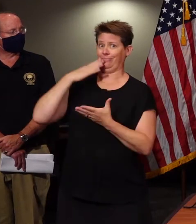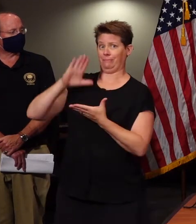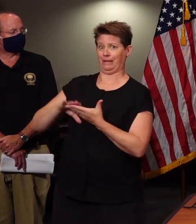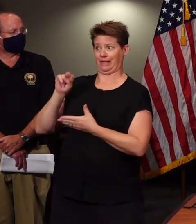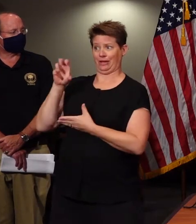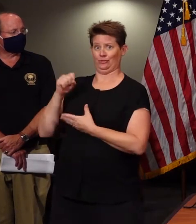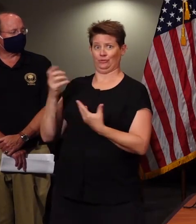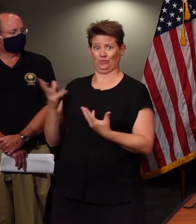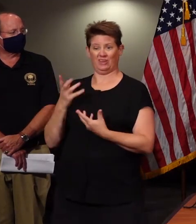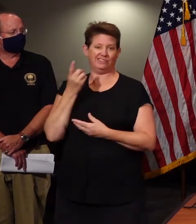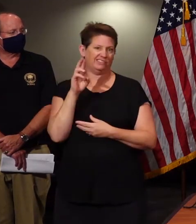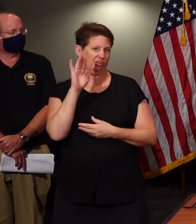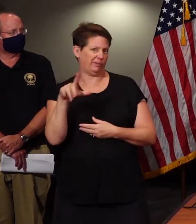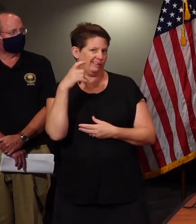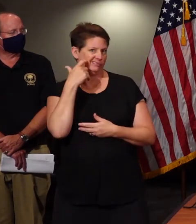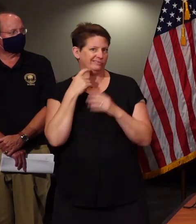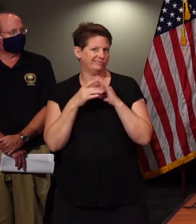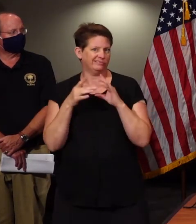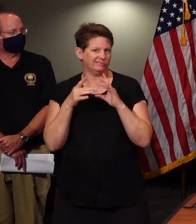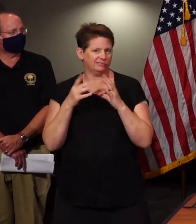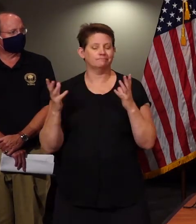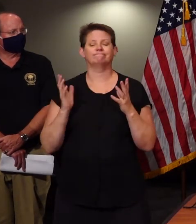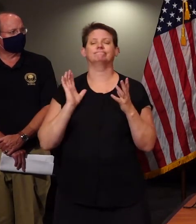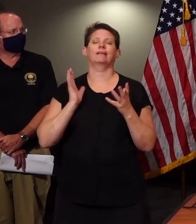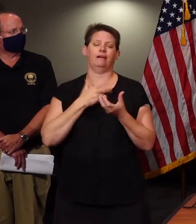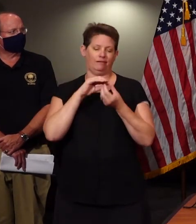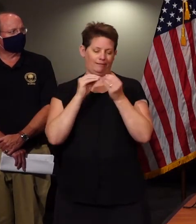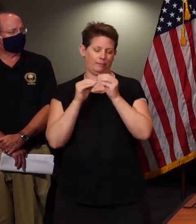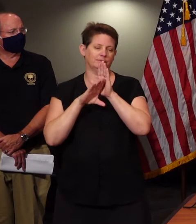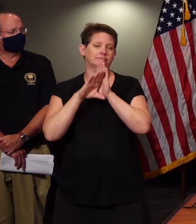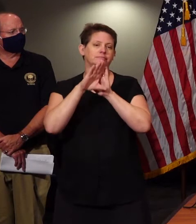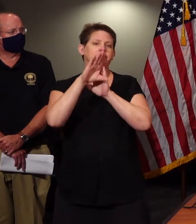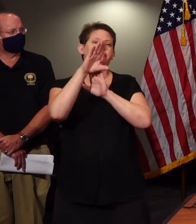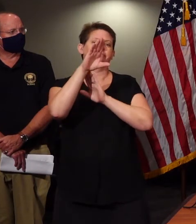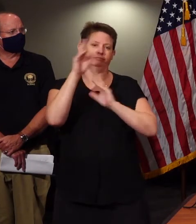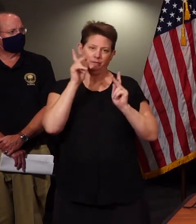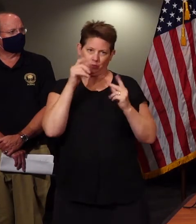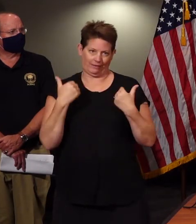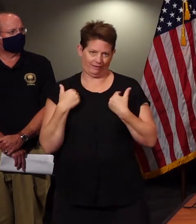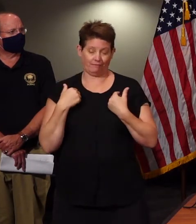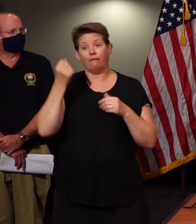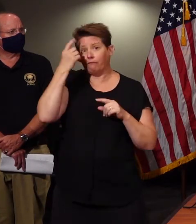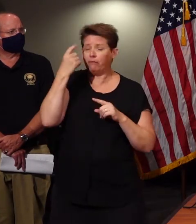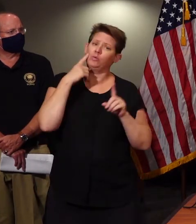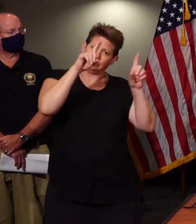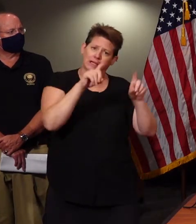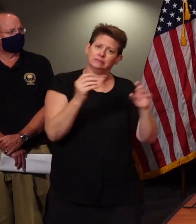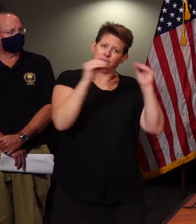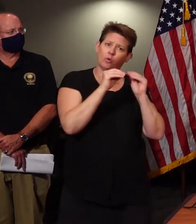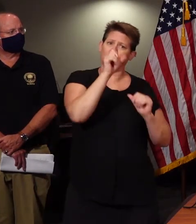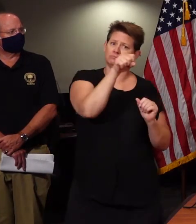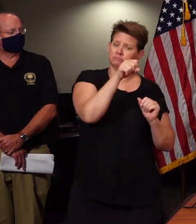is saying, is the rates of going up, the infection, not only because we're testing a lot more, and